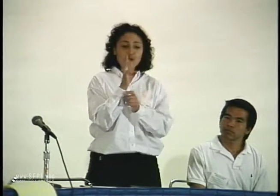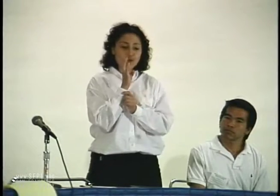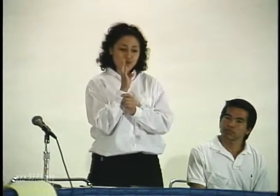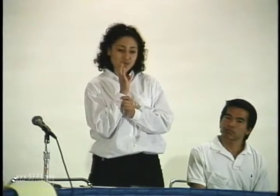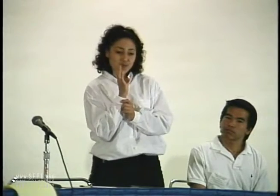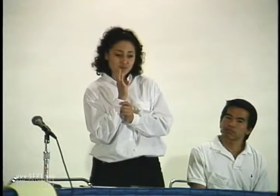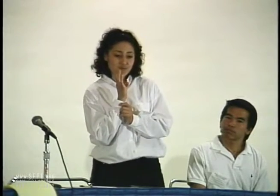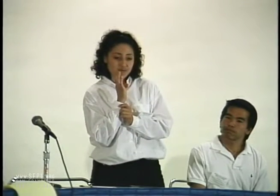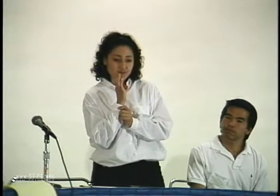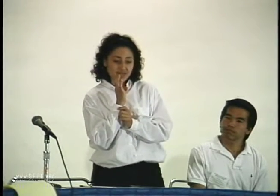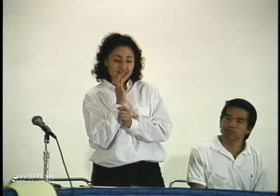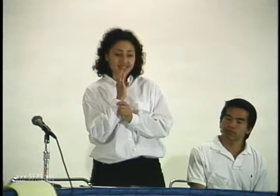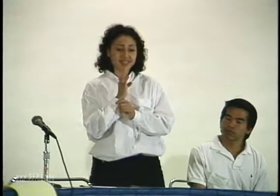I do speak Spanish.